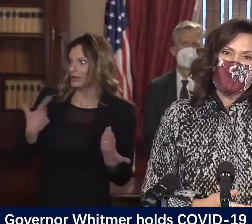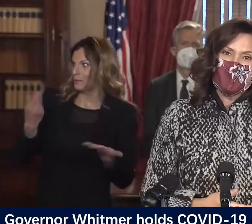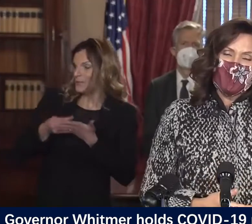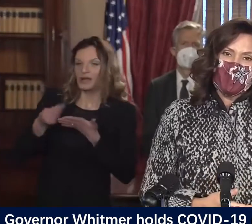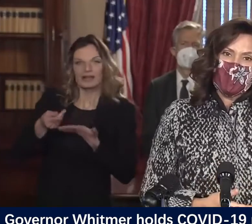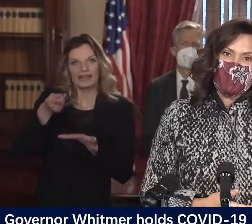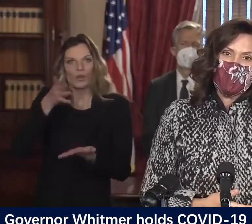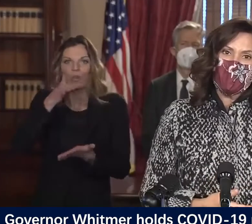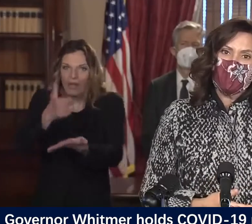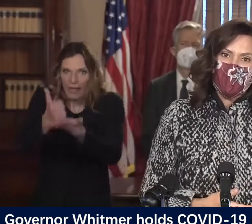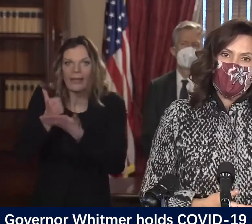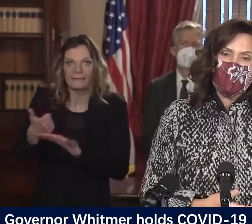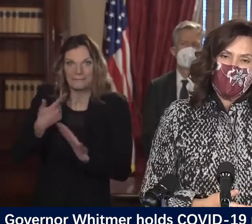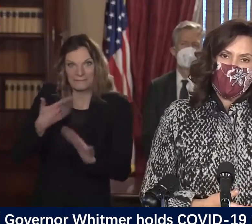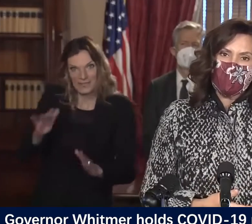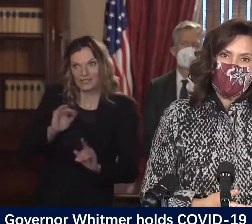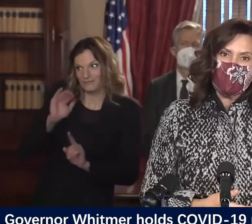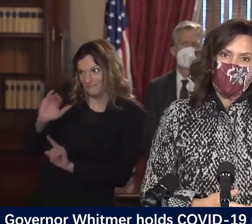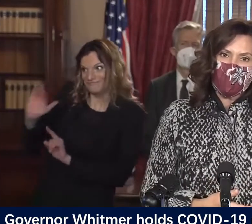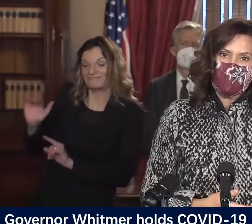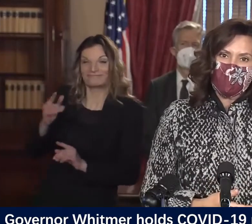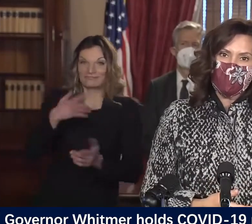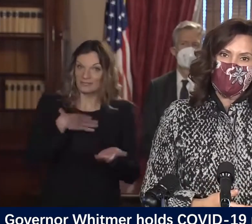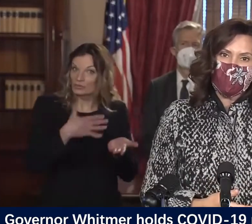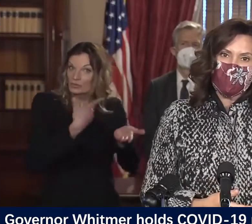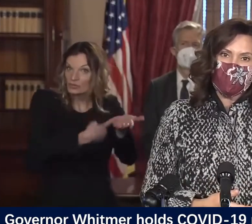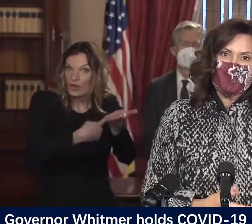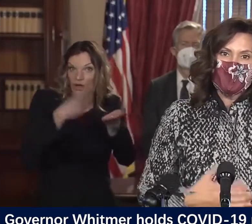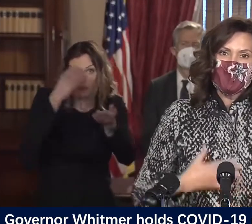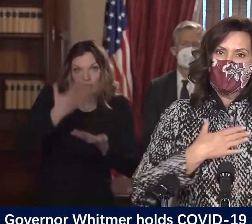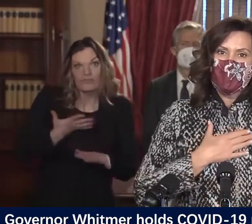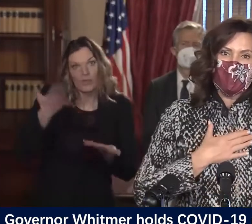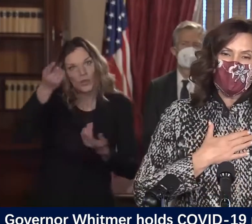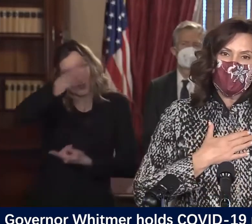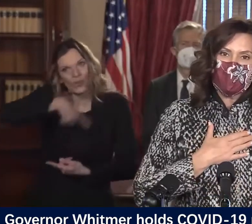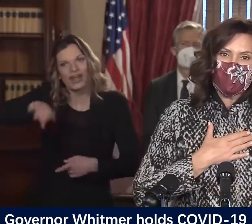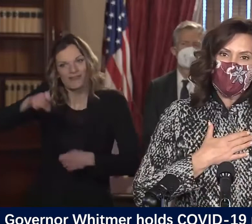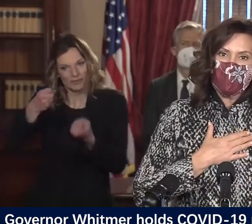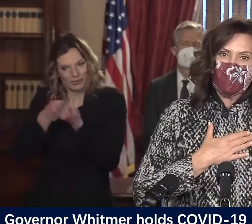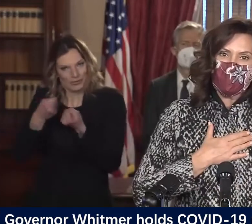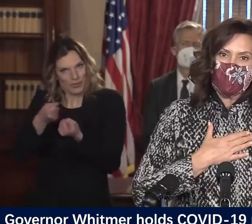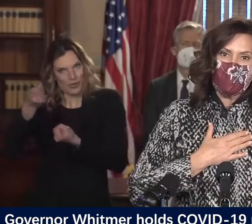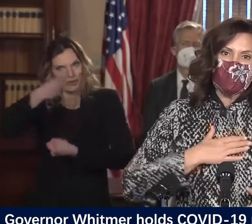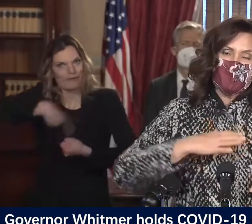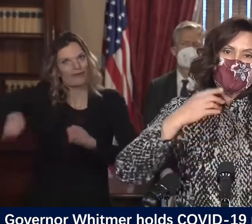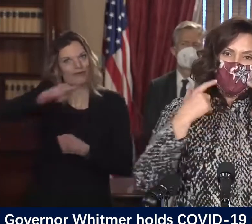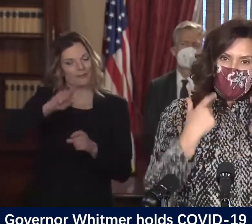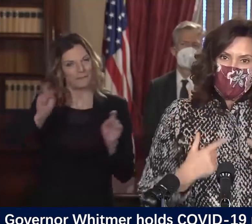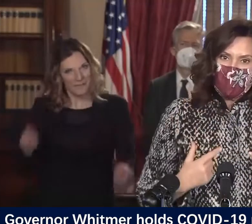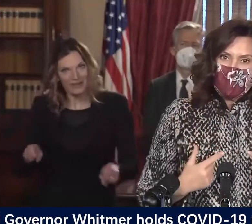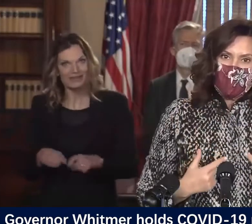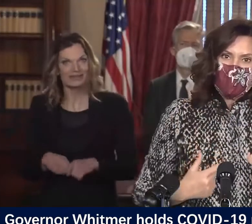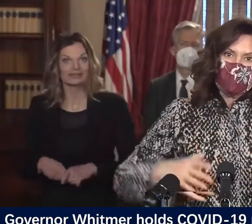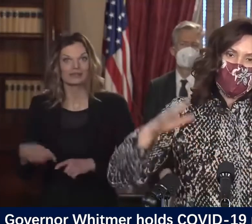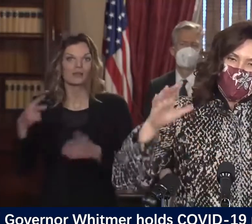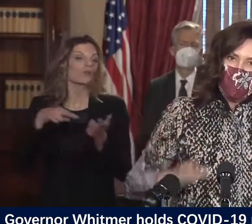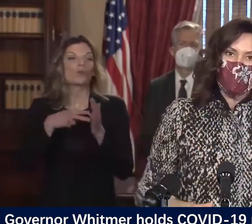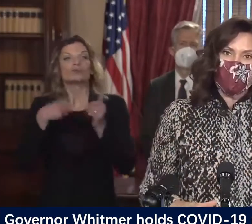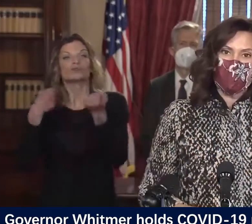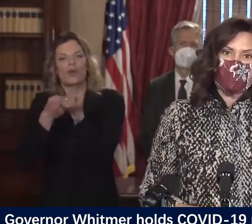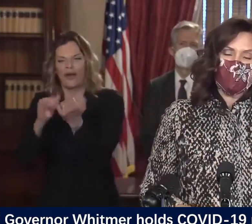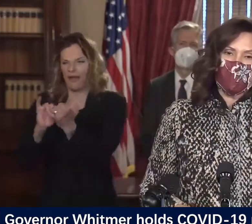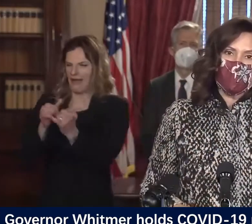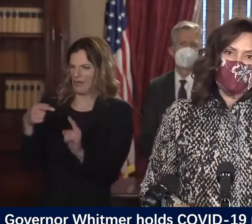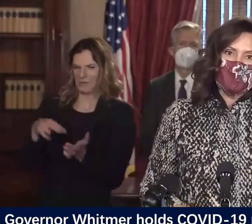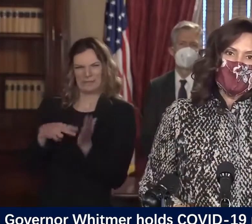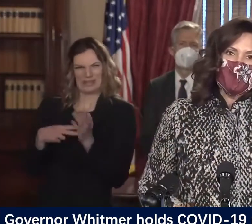why we all have to be a part of the solution here. Individuals have to do our job to wear our masks, keep COVID